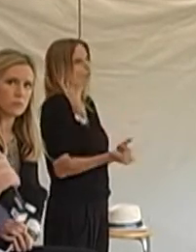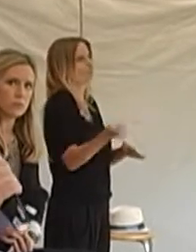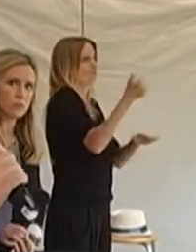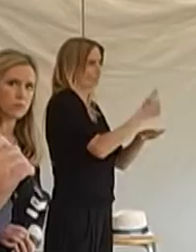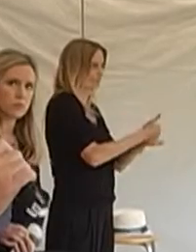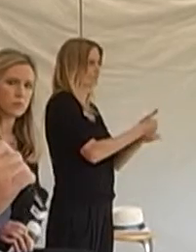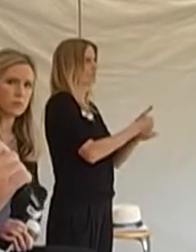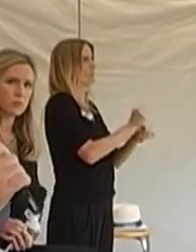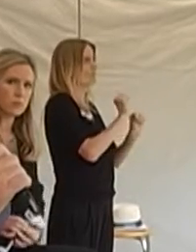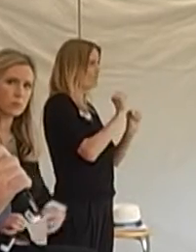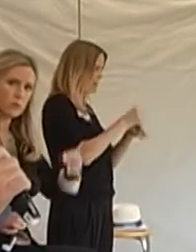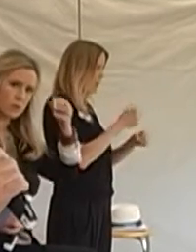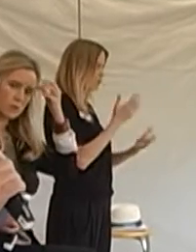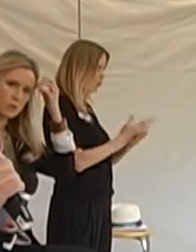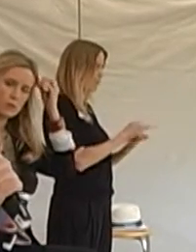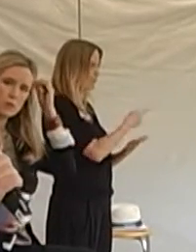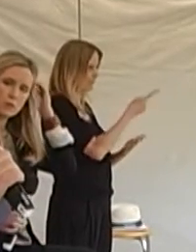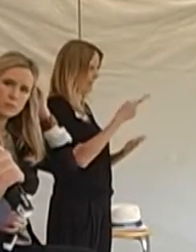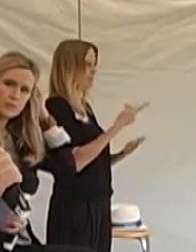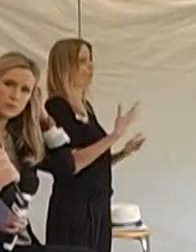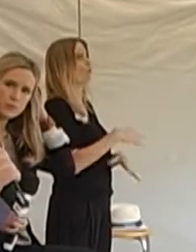over and